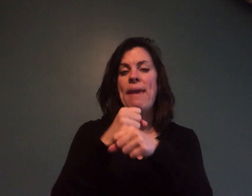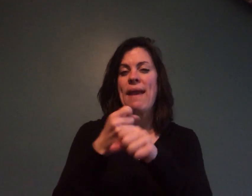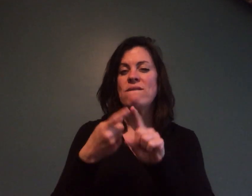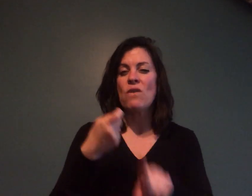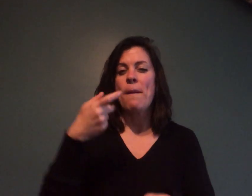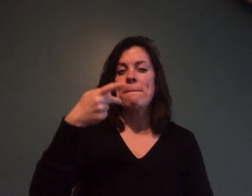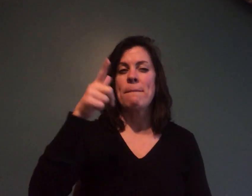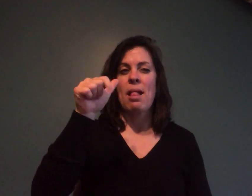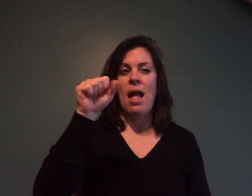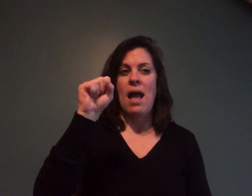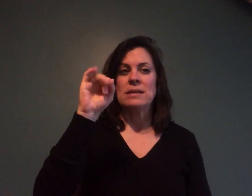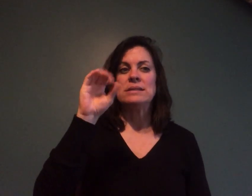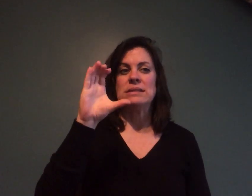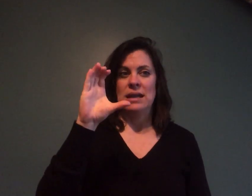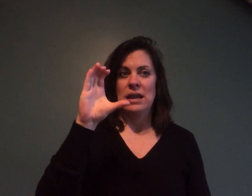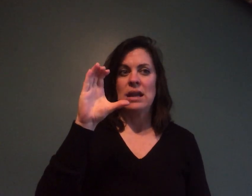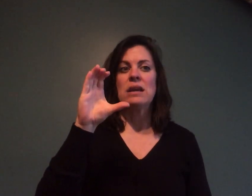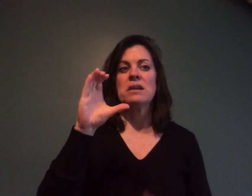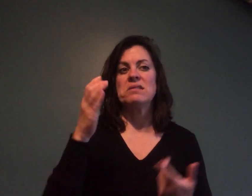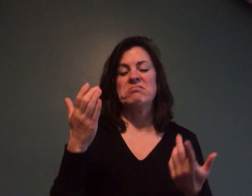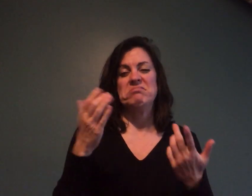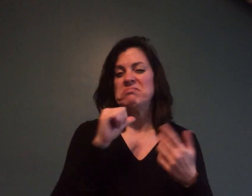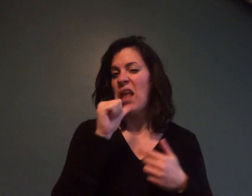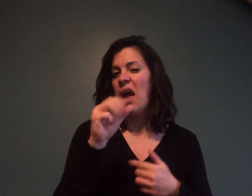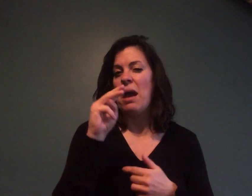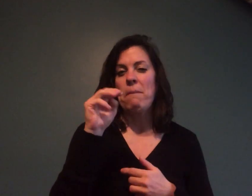won't energize on you, right?